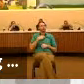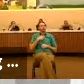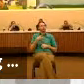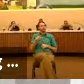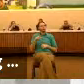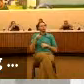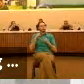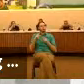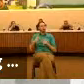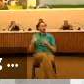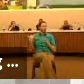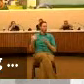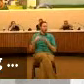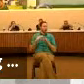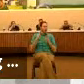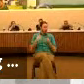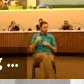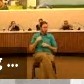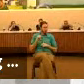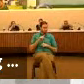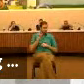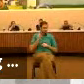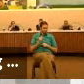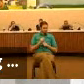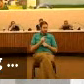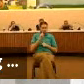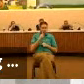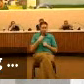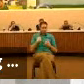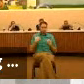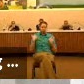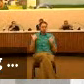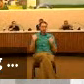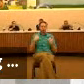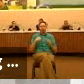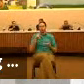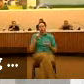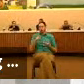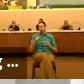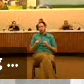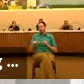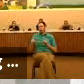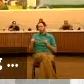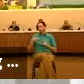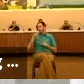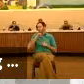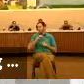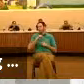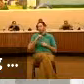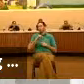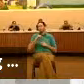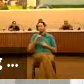to their house. I don't know if it's, I should have pulled up the old